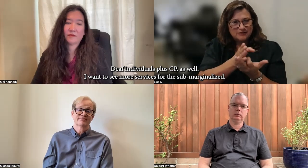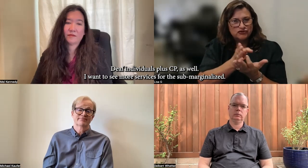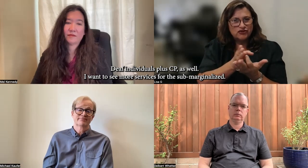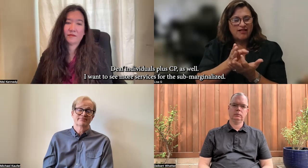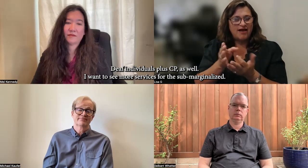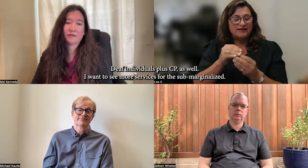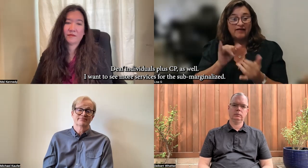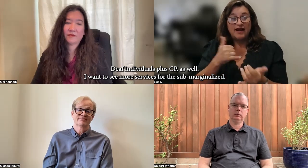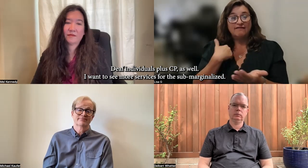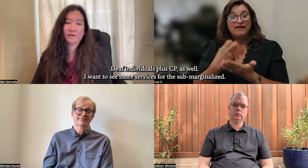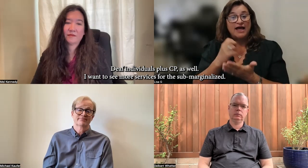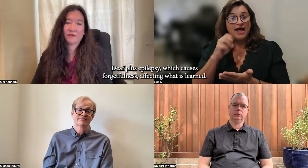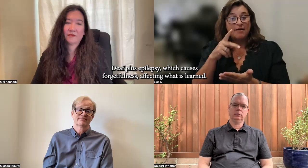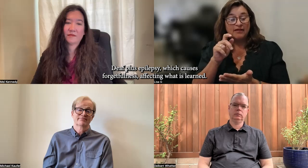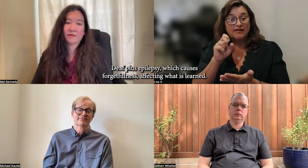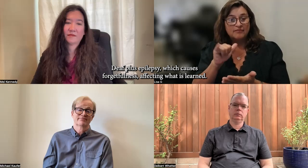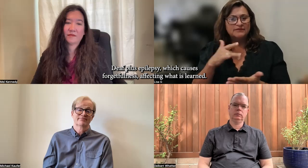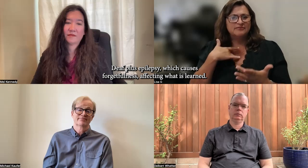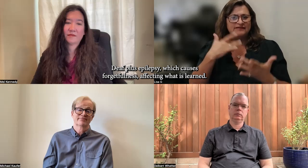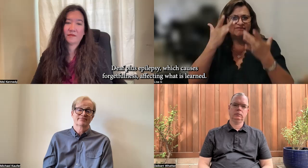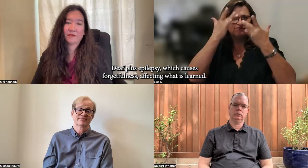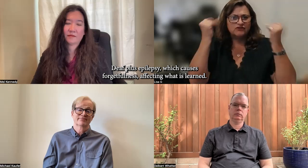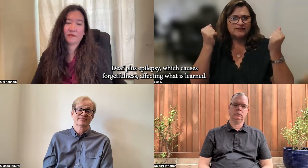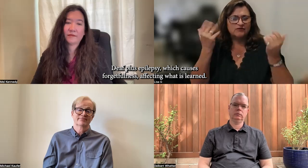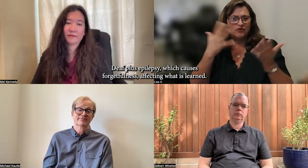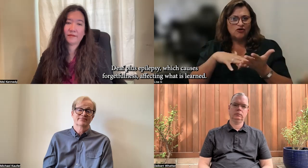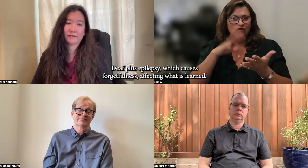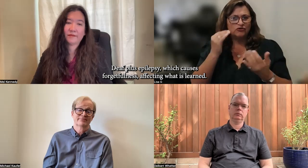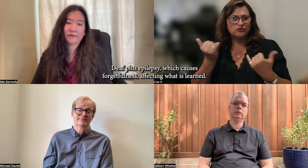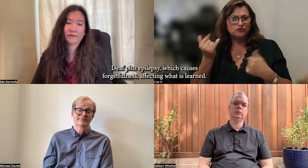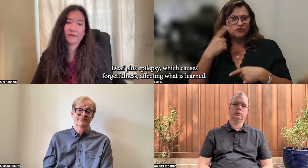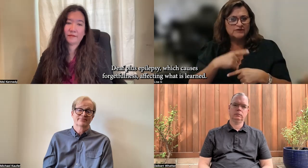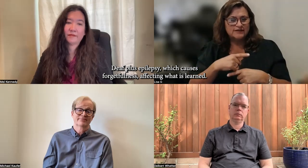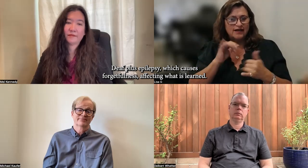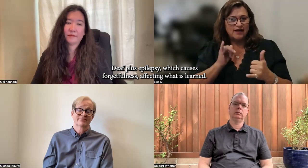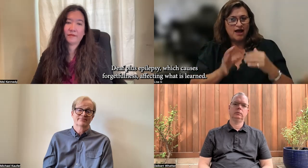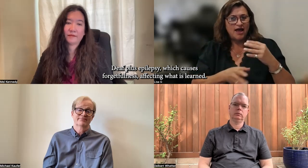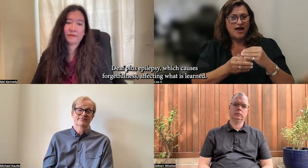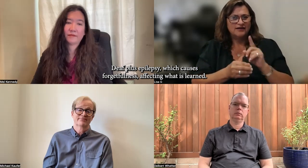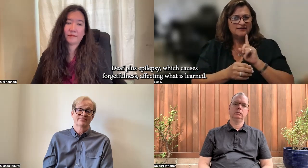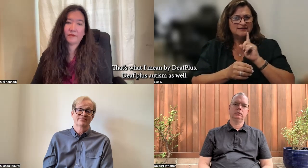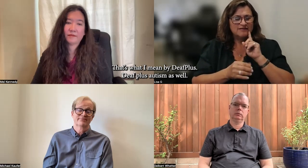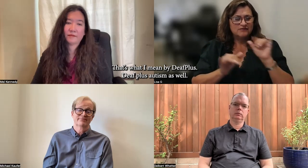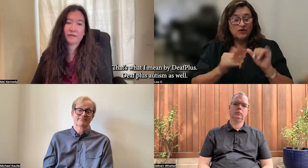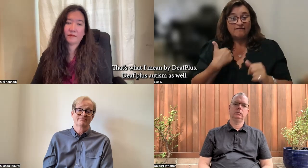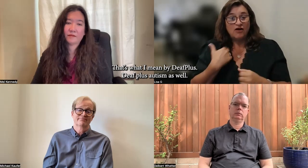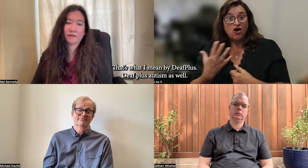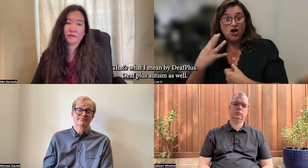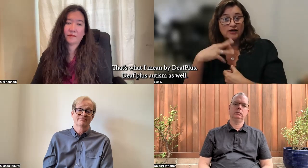sub-marginalized. Deaf plus epilepsy, which causes forgetfulness, affecting what is learned. That's what I mean by deaf